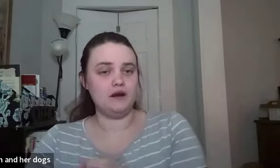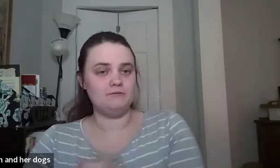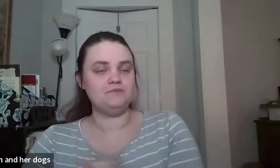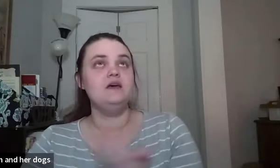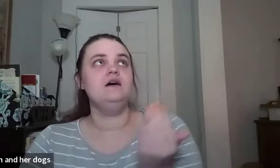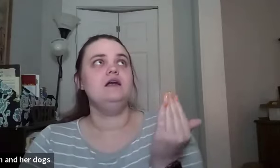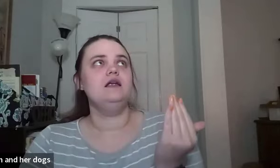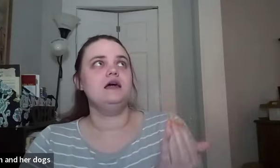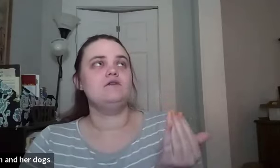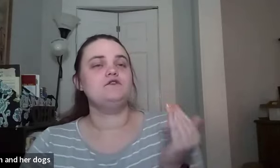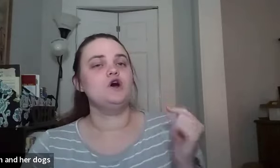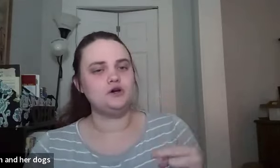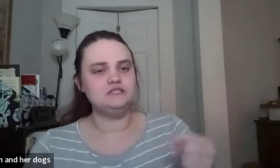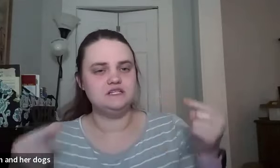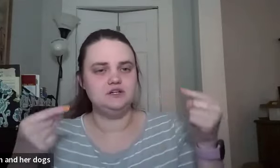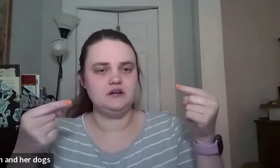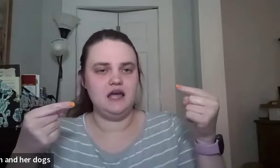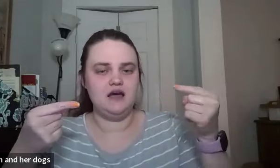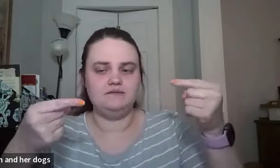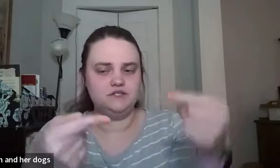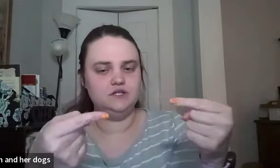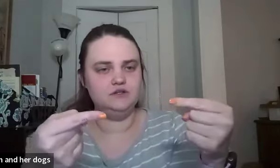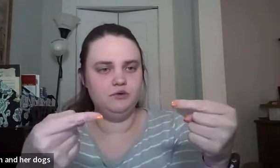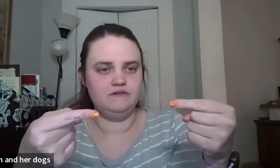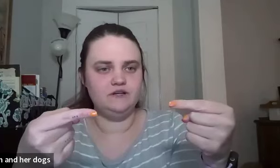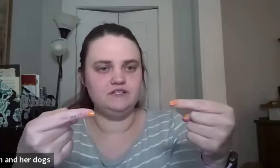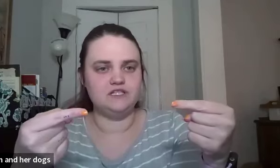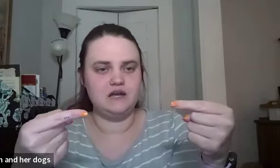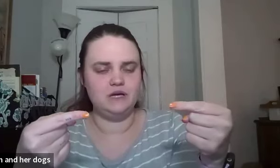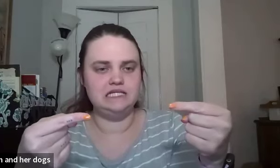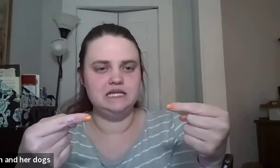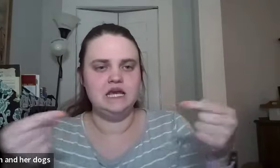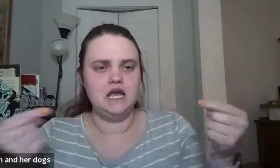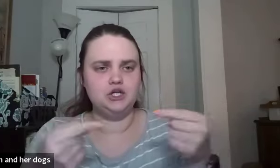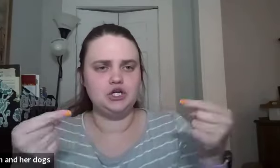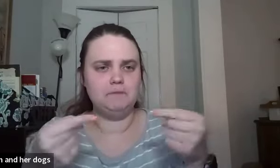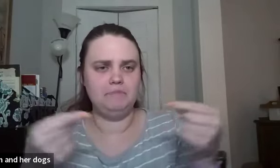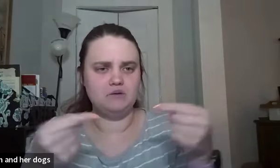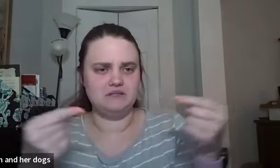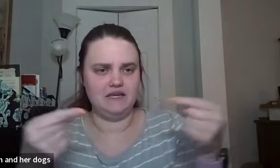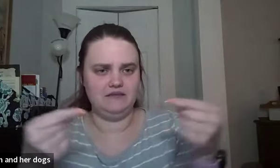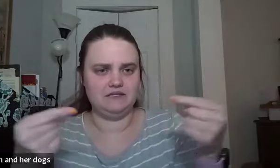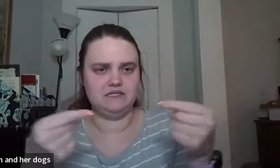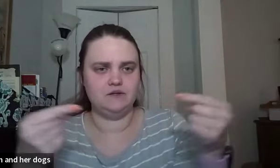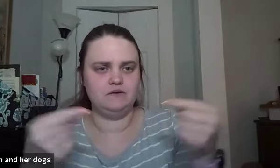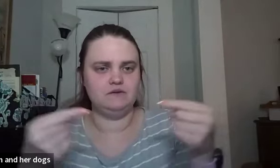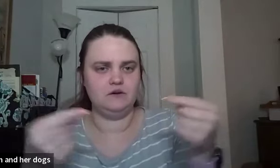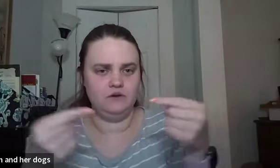where? Now for hurt, you're going to have two pointer fingers. They're sideways, and you're going to bounce them like this.